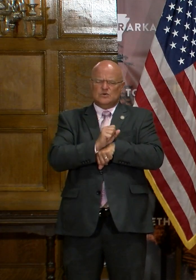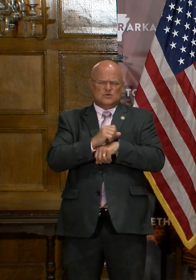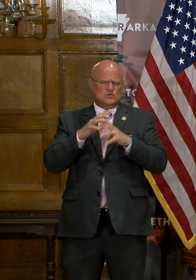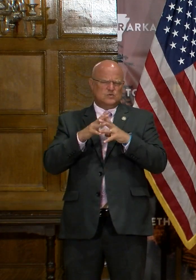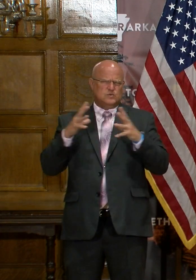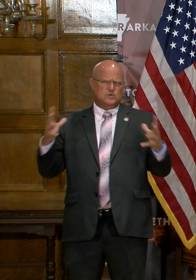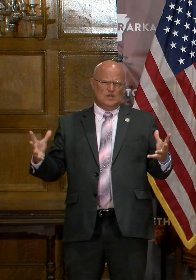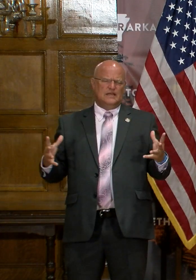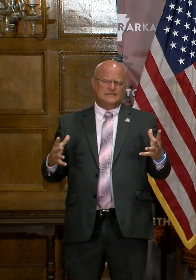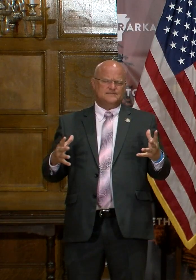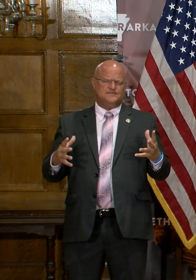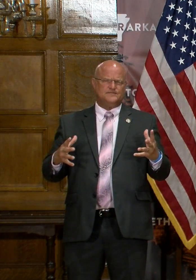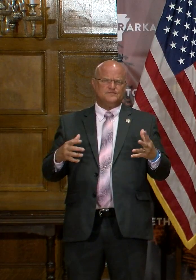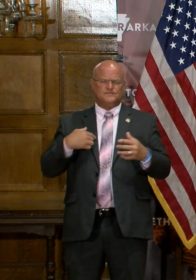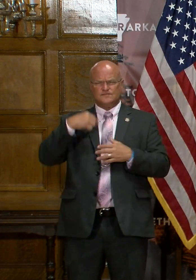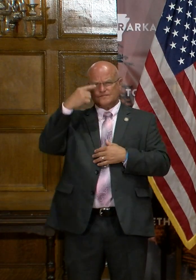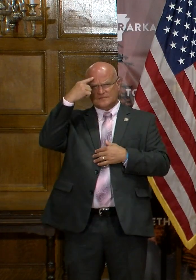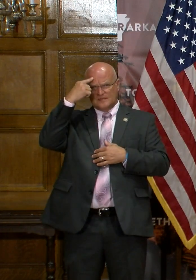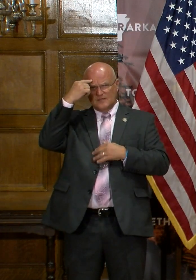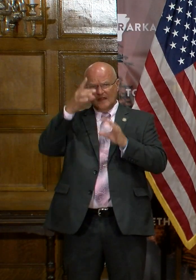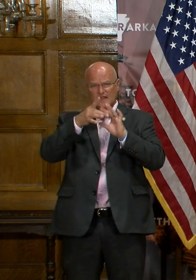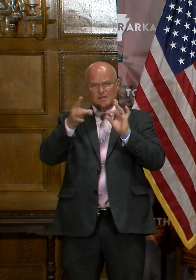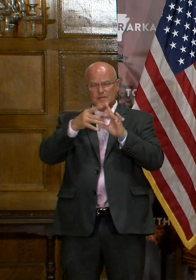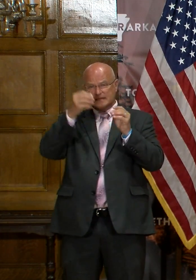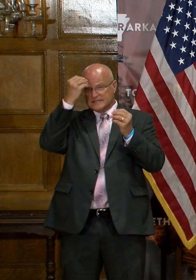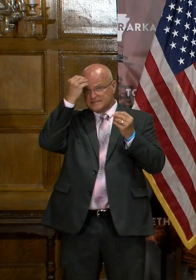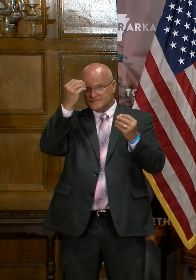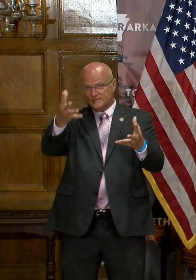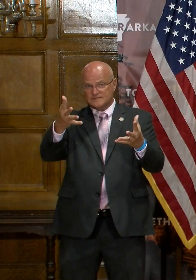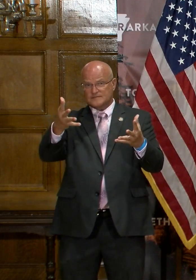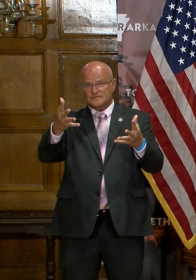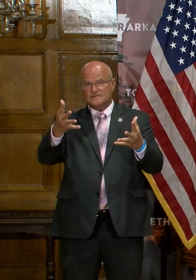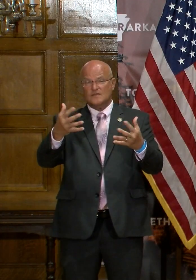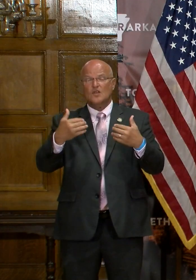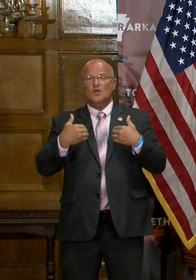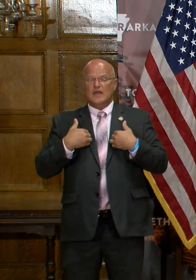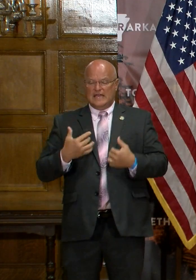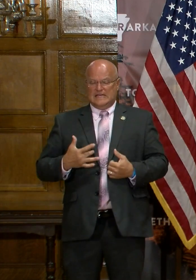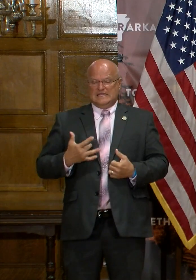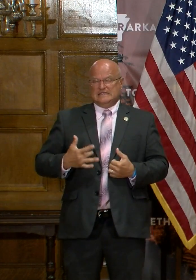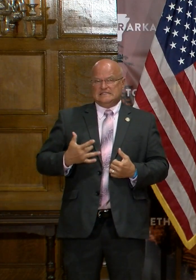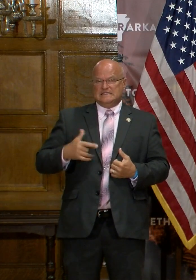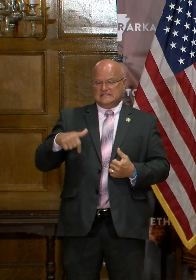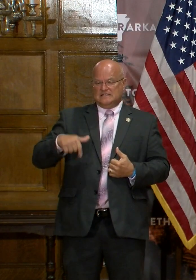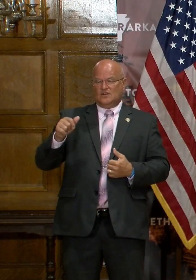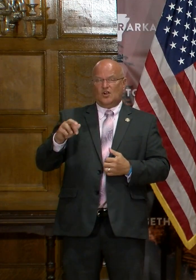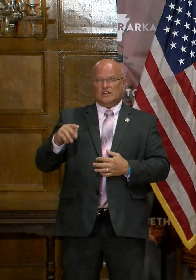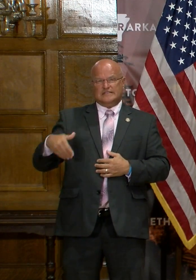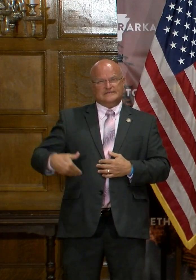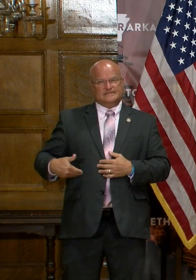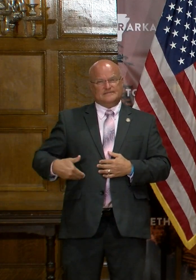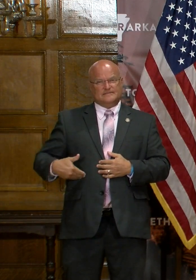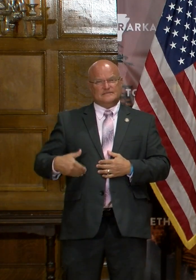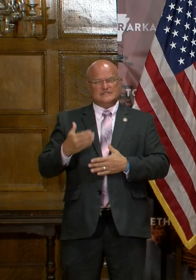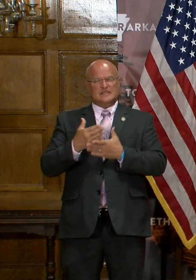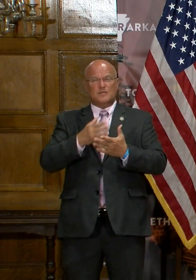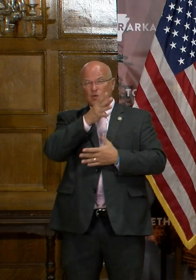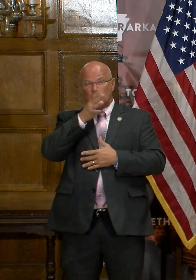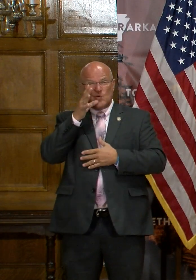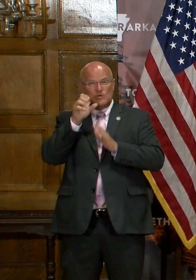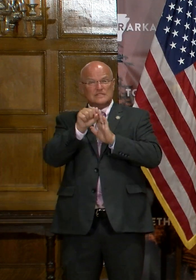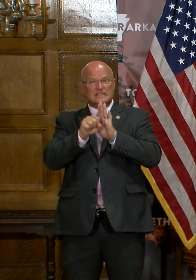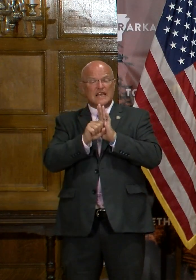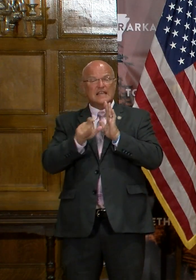but I think the message is that we have had a sense in Arkansas and some of the rural states